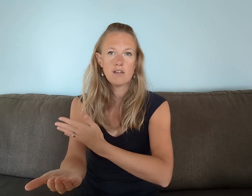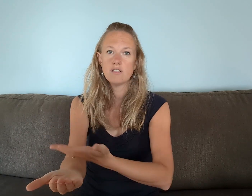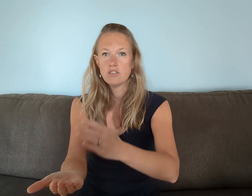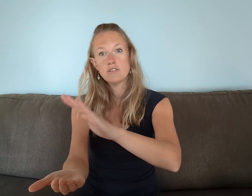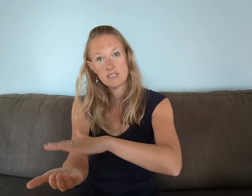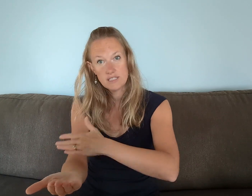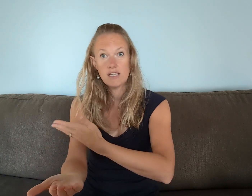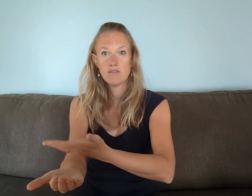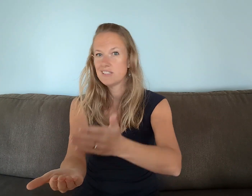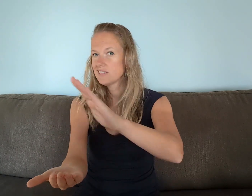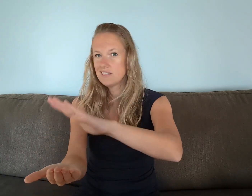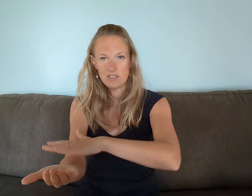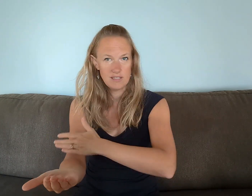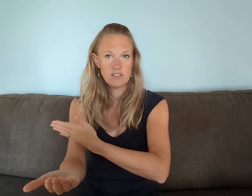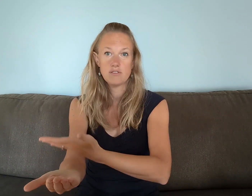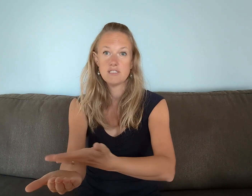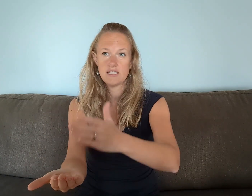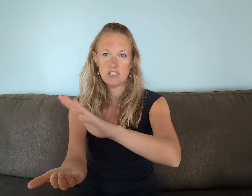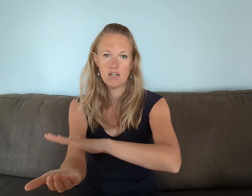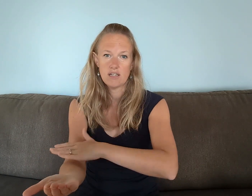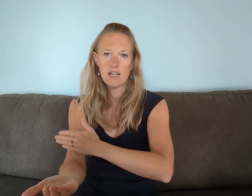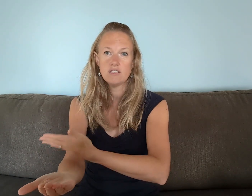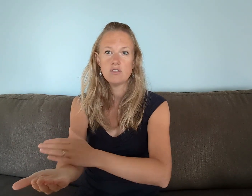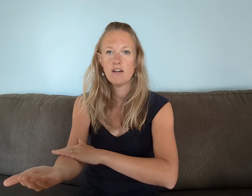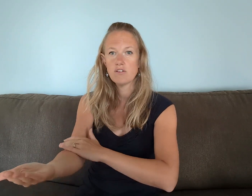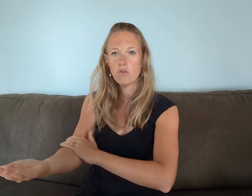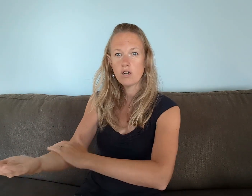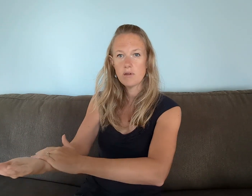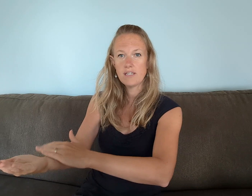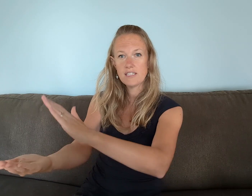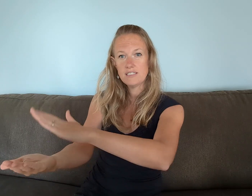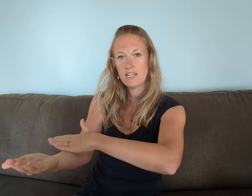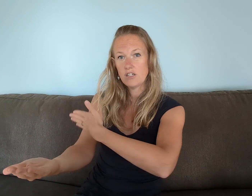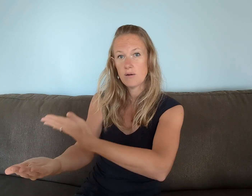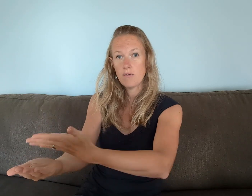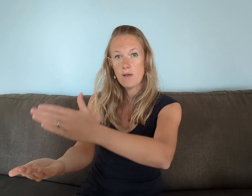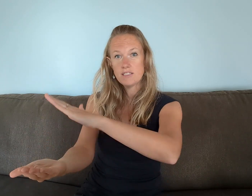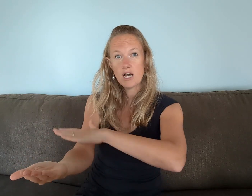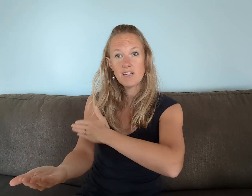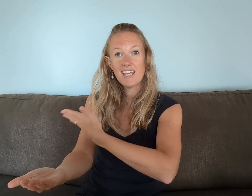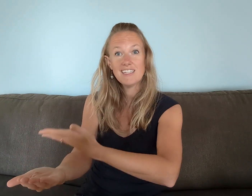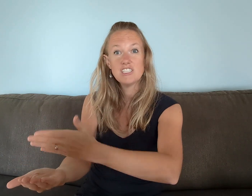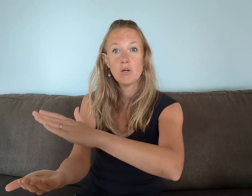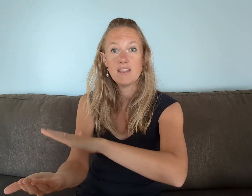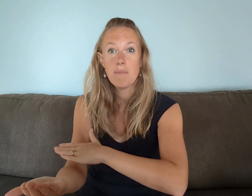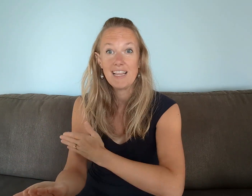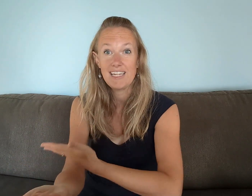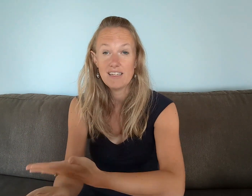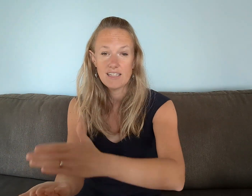gonna do sing, we're just gonna do this through sing a song, okay? So you have your forearm out like this and your dominant hand is showing the melody,